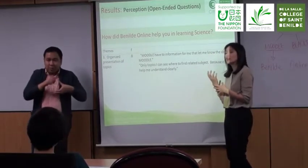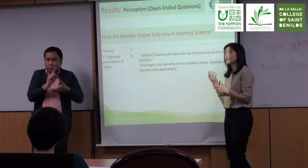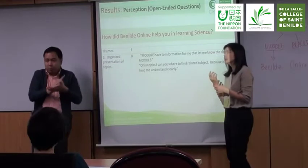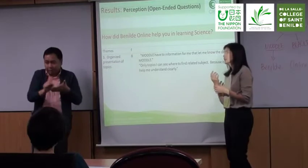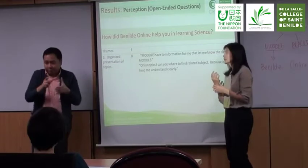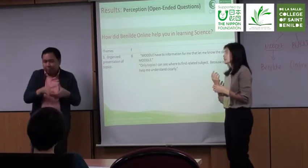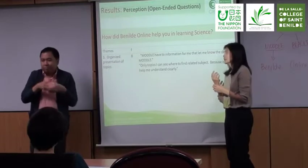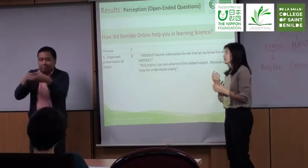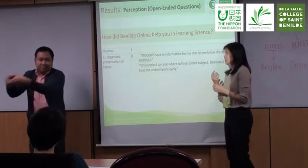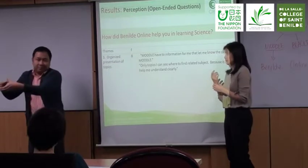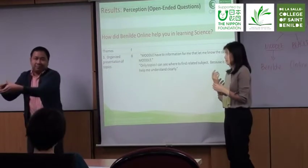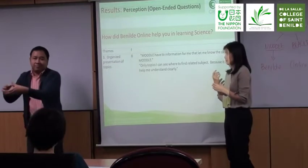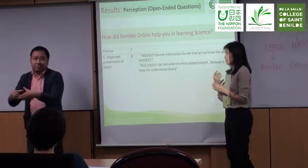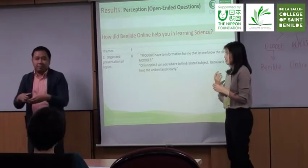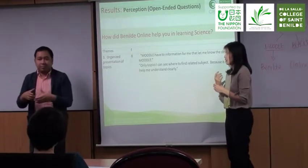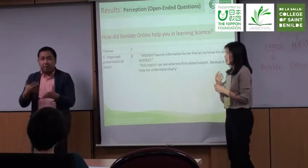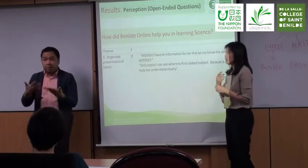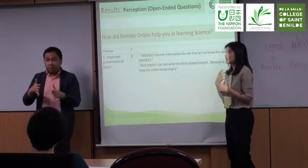good recall